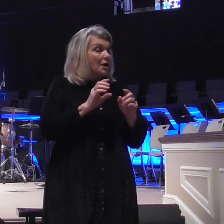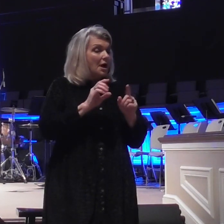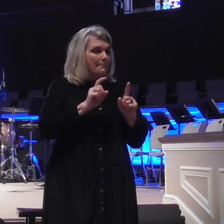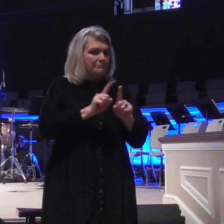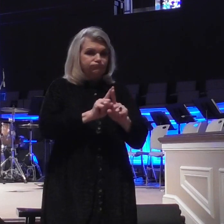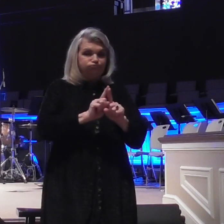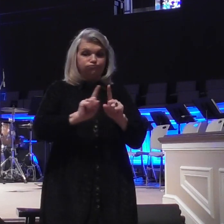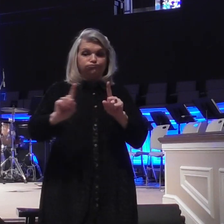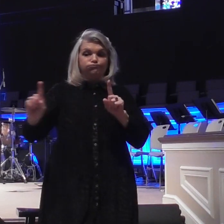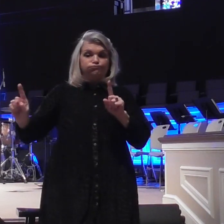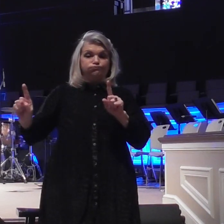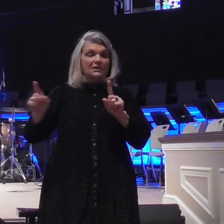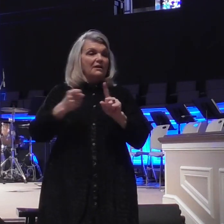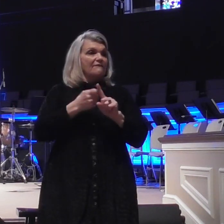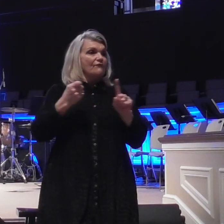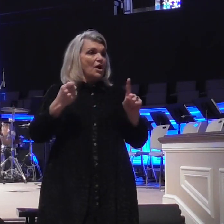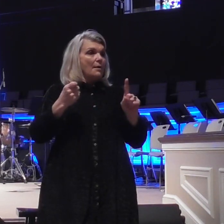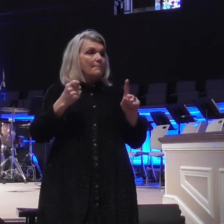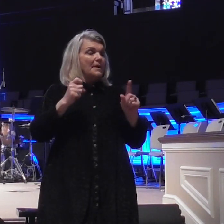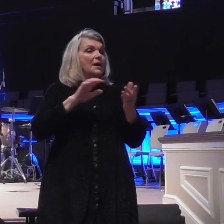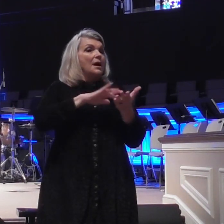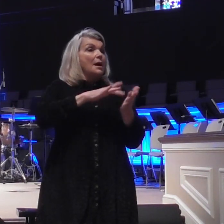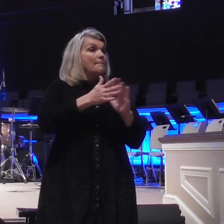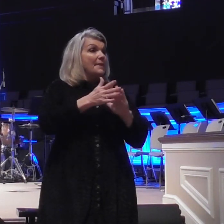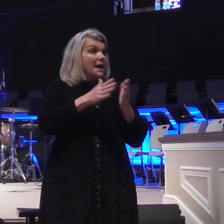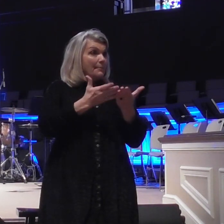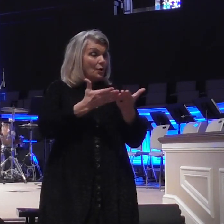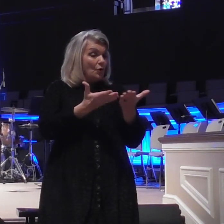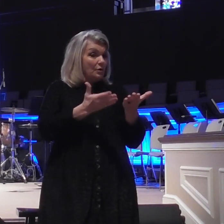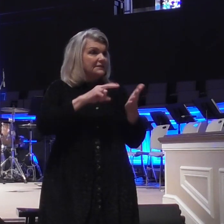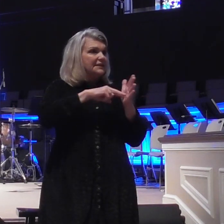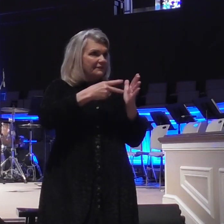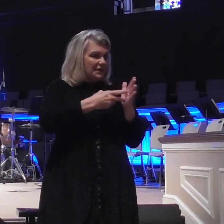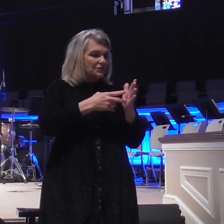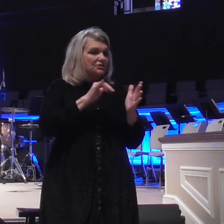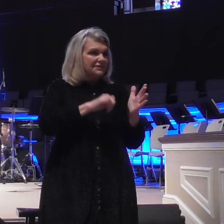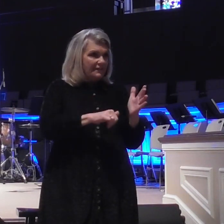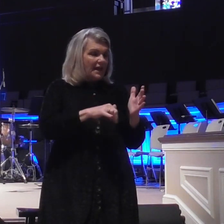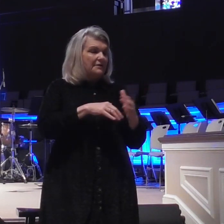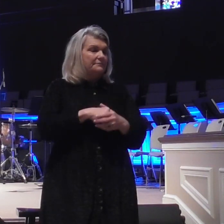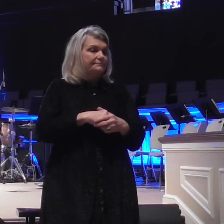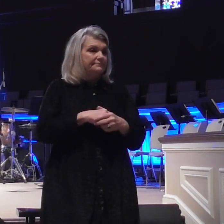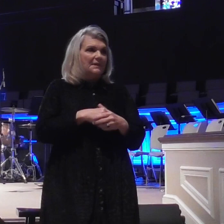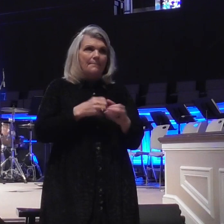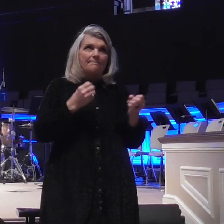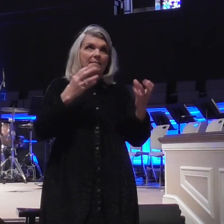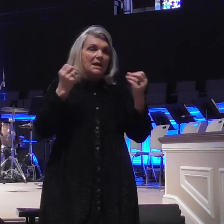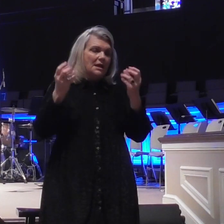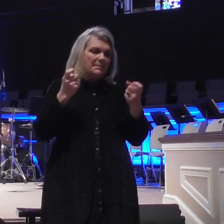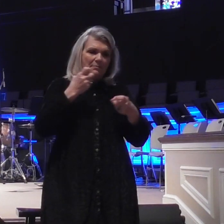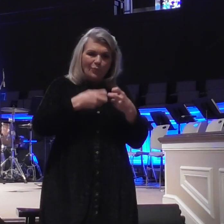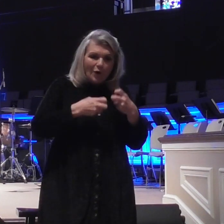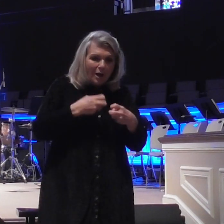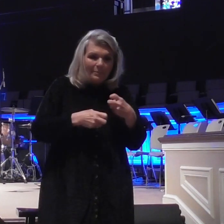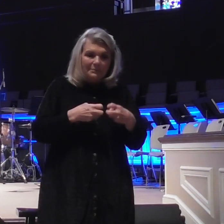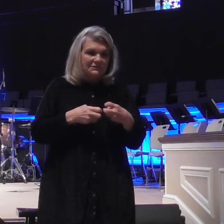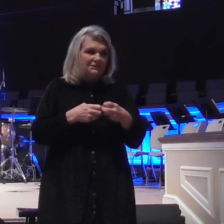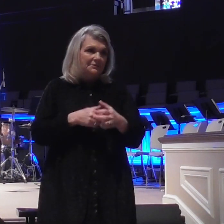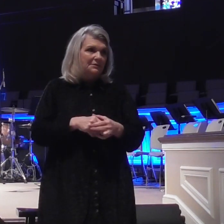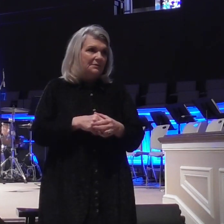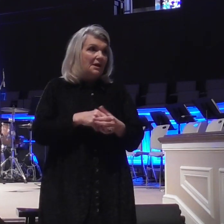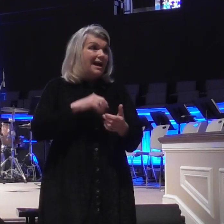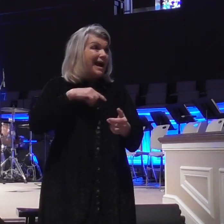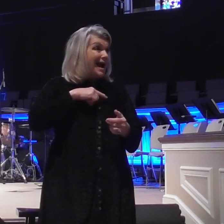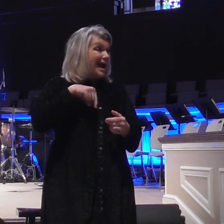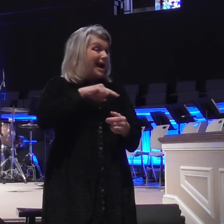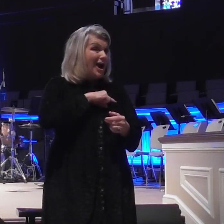Judeo-Christian understanding of selfhood, why then a whole myriad of problems rolled out from that. We don't know who we are